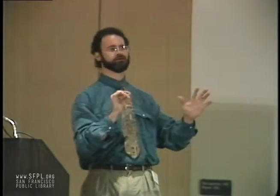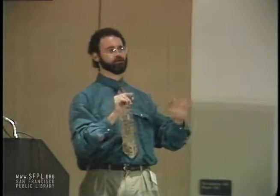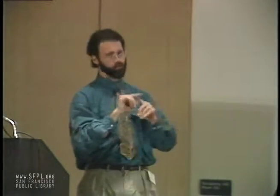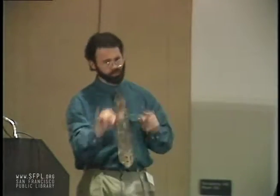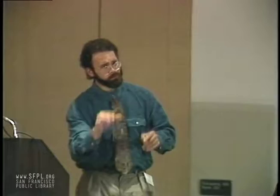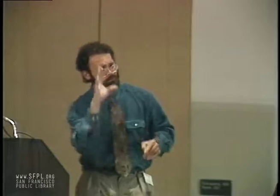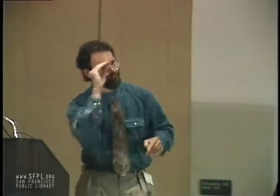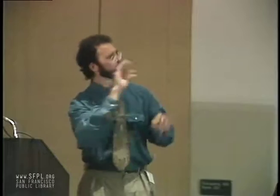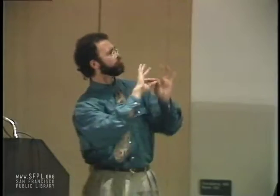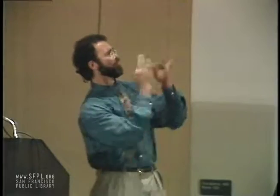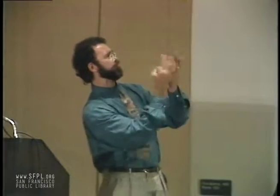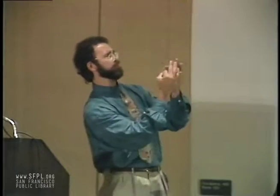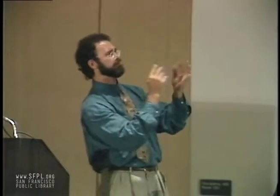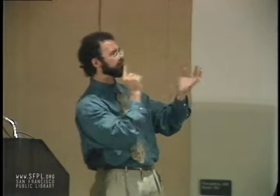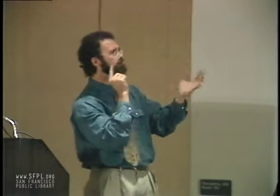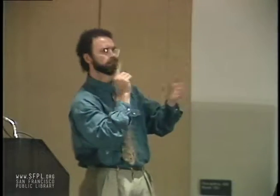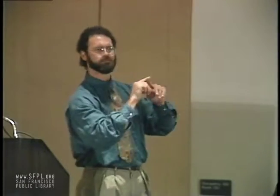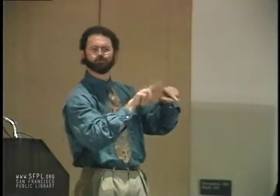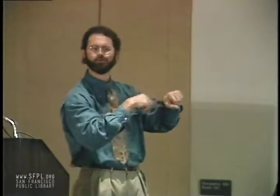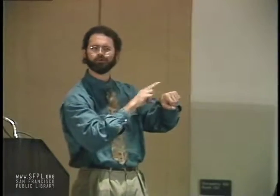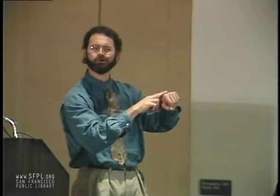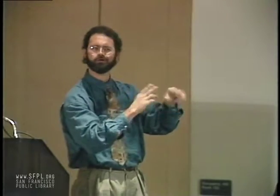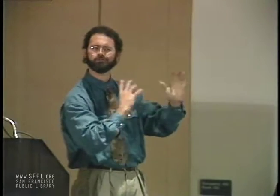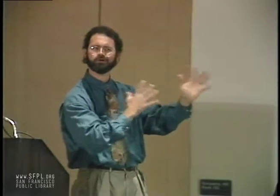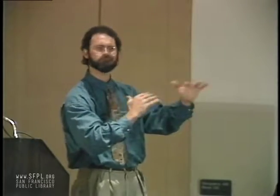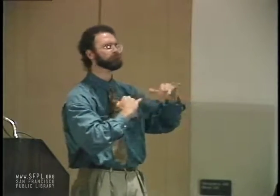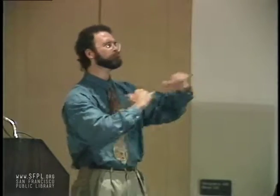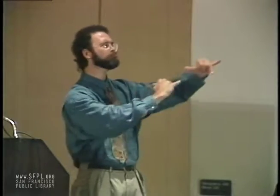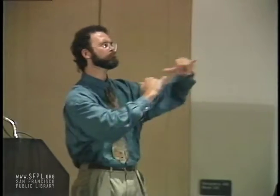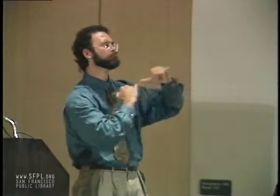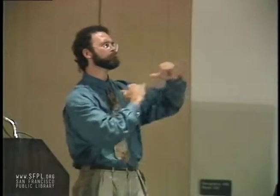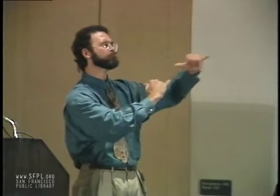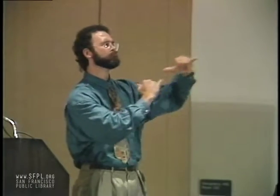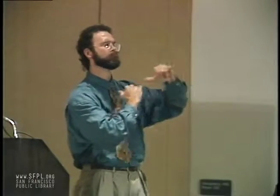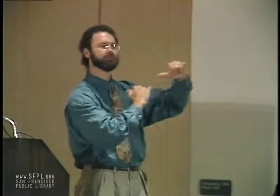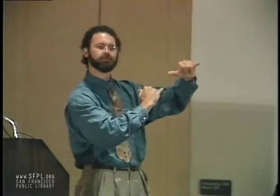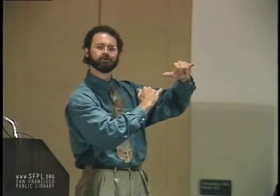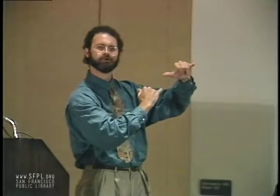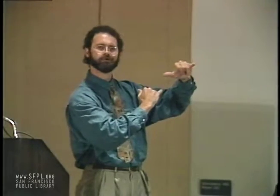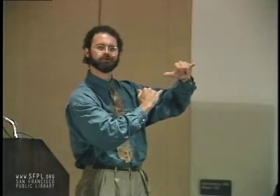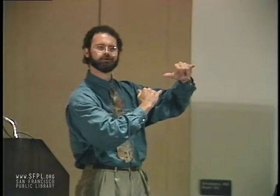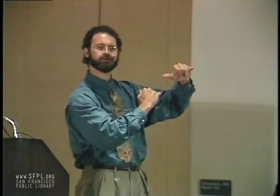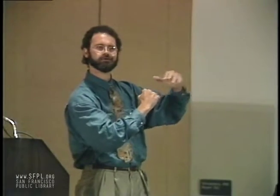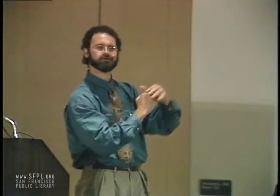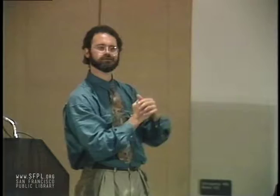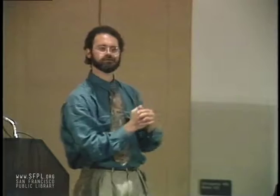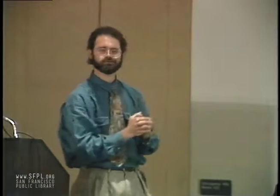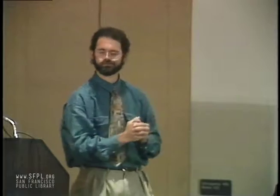that he realized for the first time that his family was deaf. But as far as he was concerned, they were still